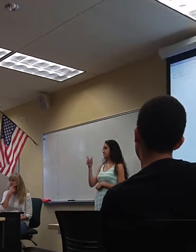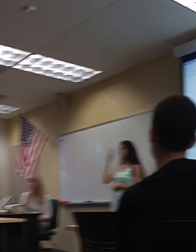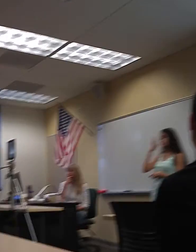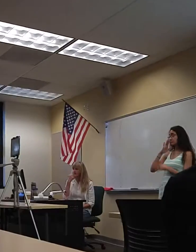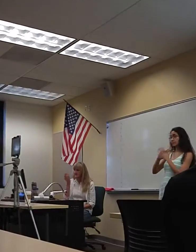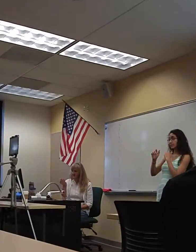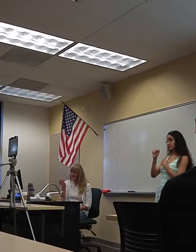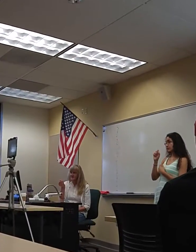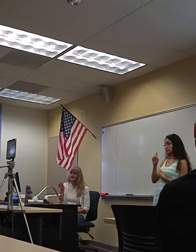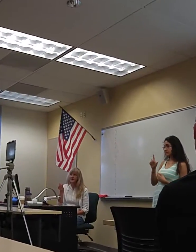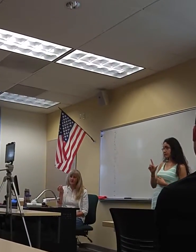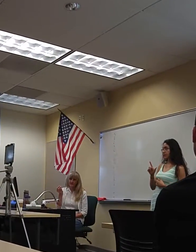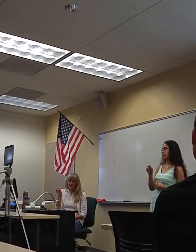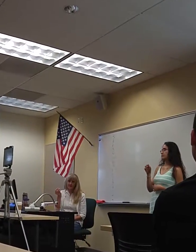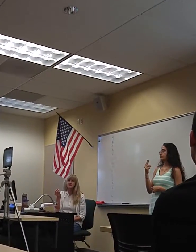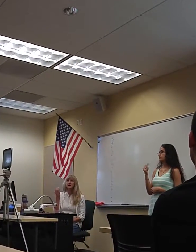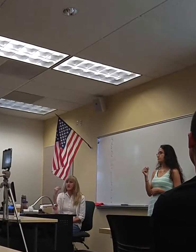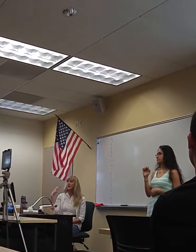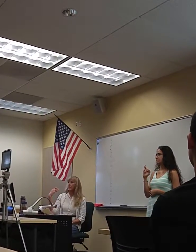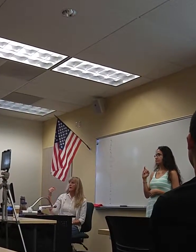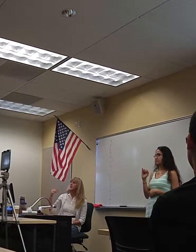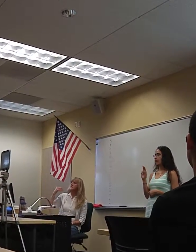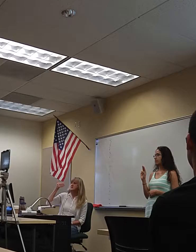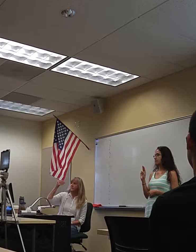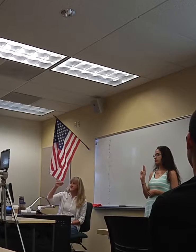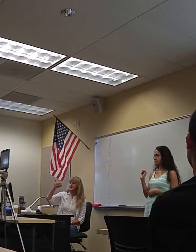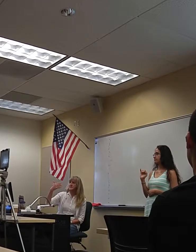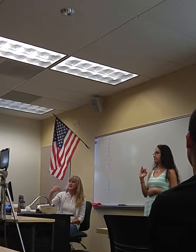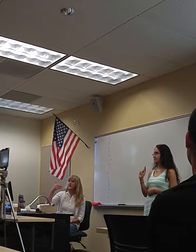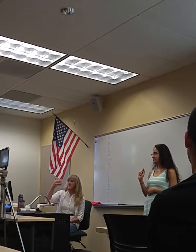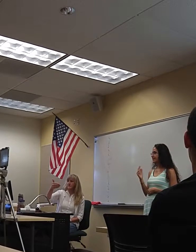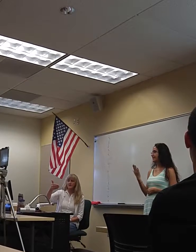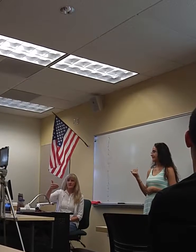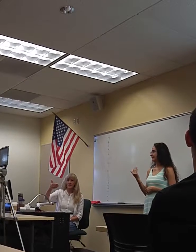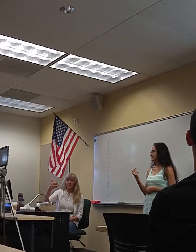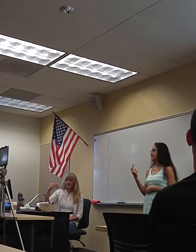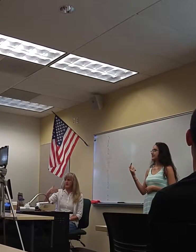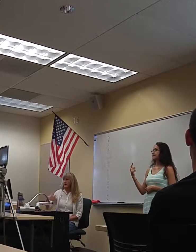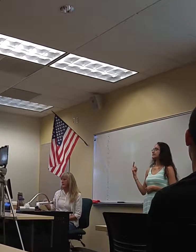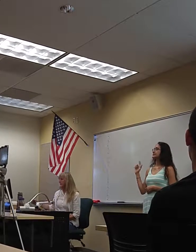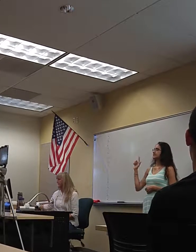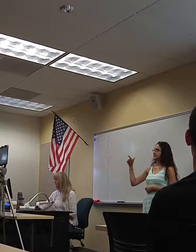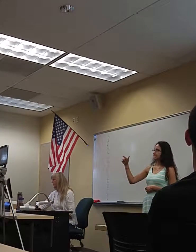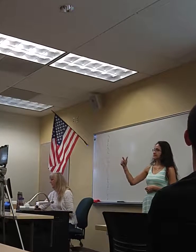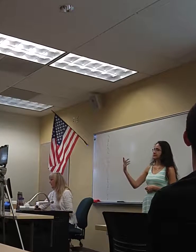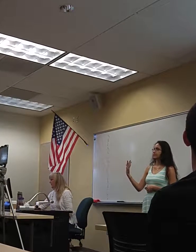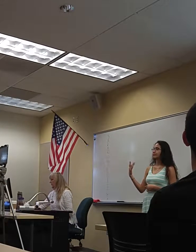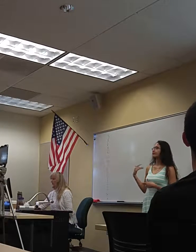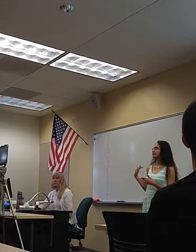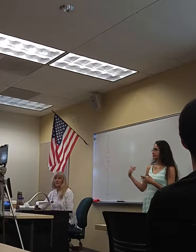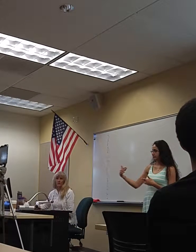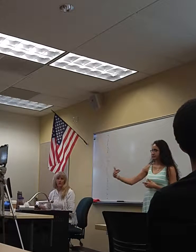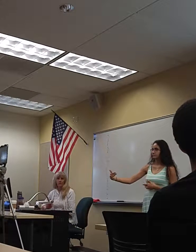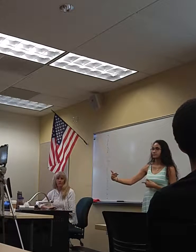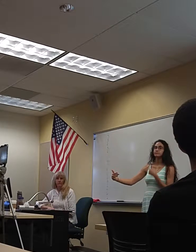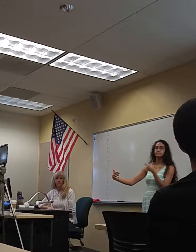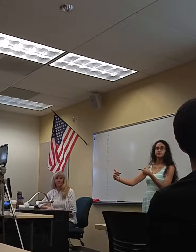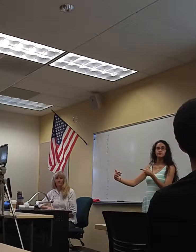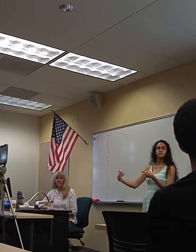clauses, transitions, and narratives? Okay, so this is later on. Got it? And when we're doing the move across the sky,